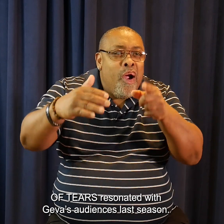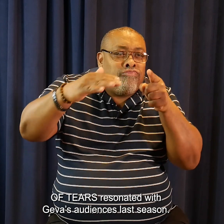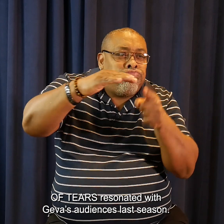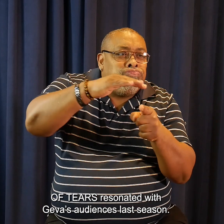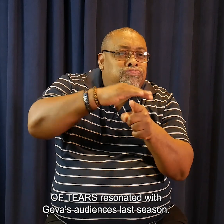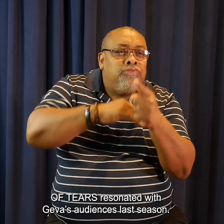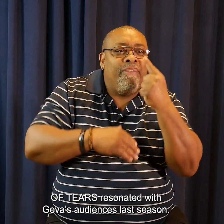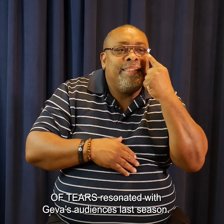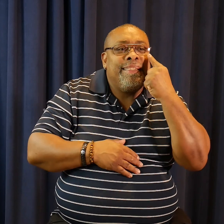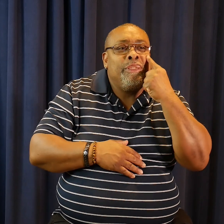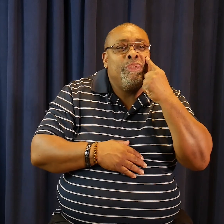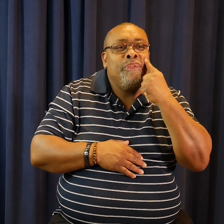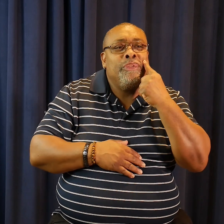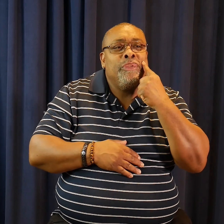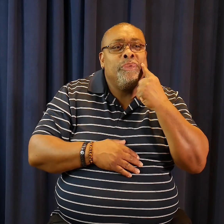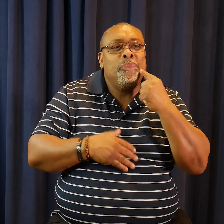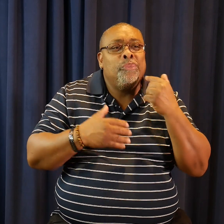audiences last season.